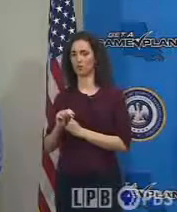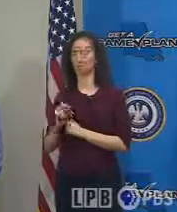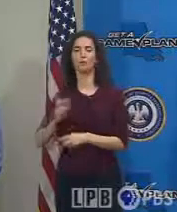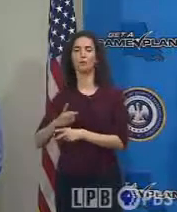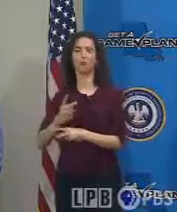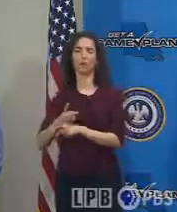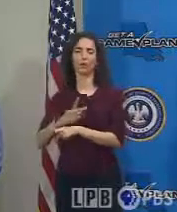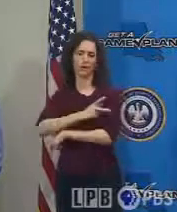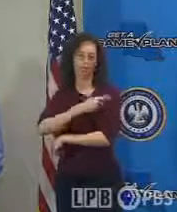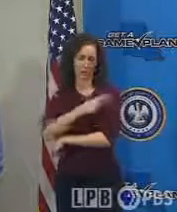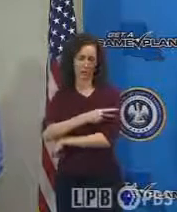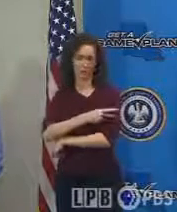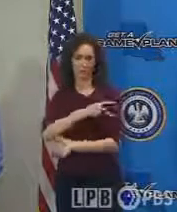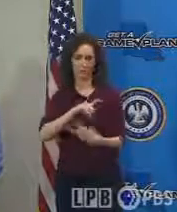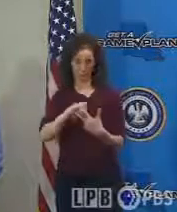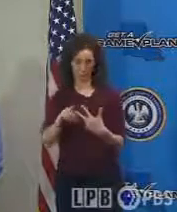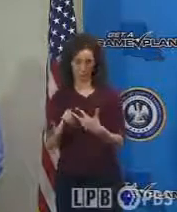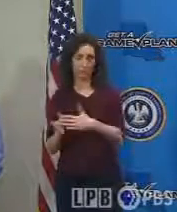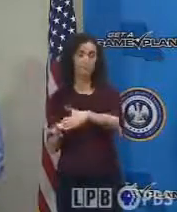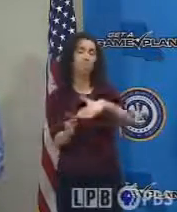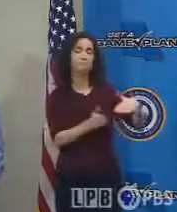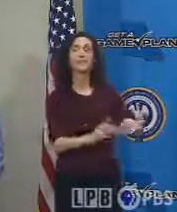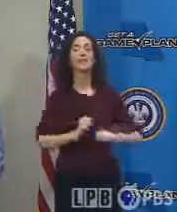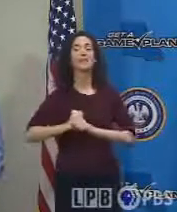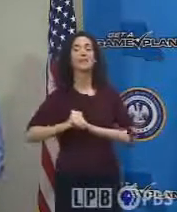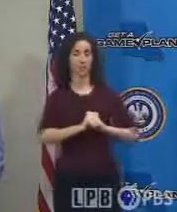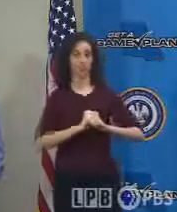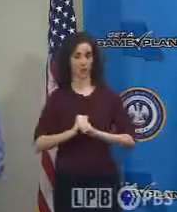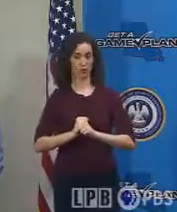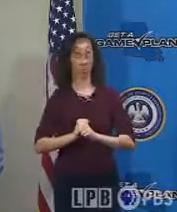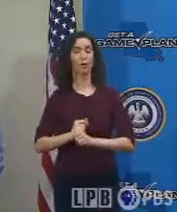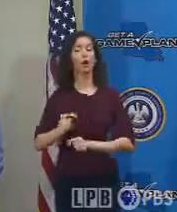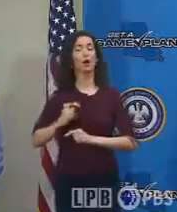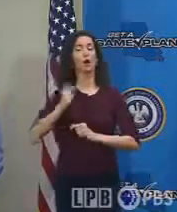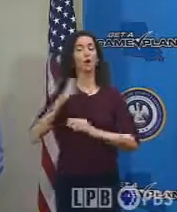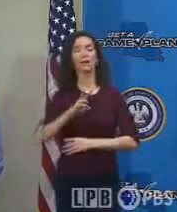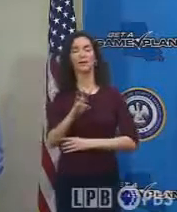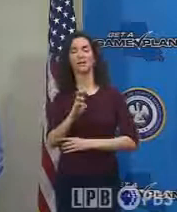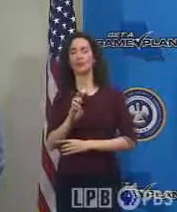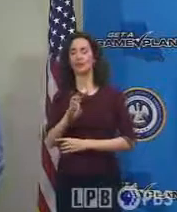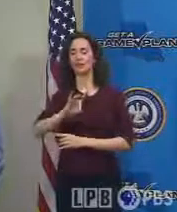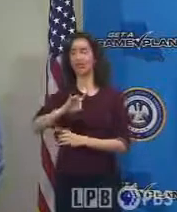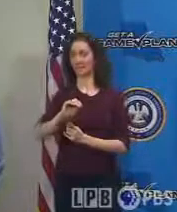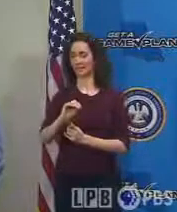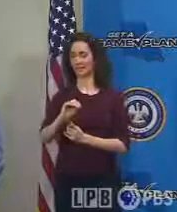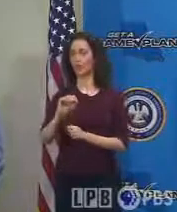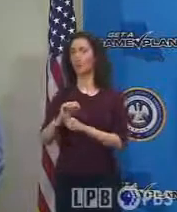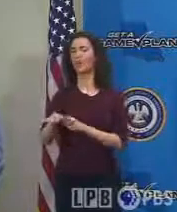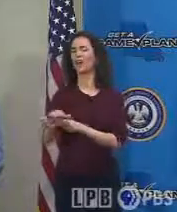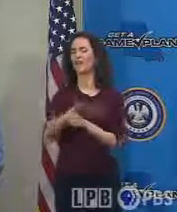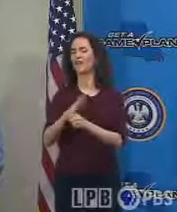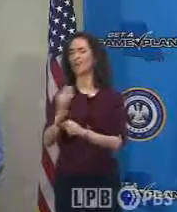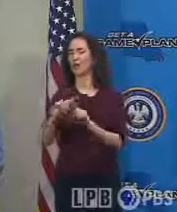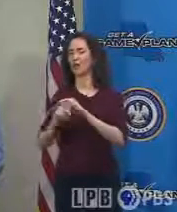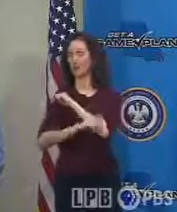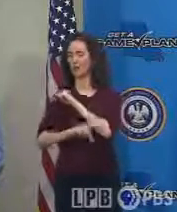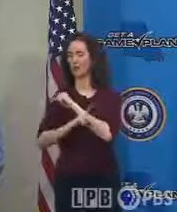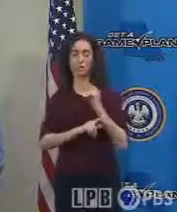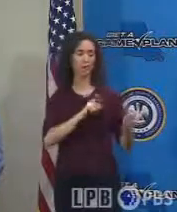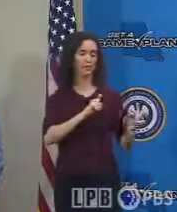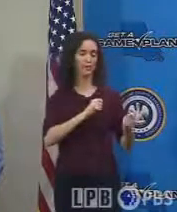With security, we have over 680 guardsmen working in 15 different parishes, assisting law